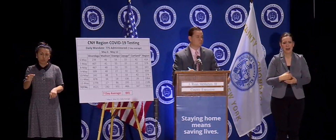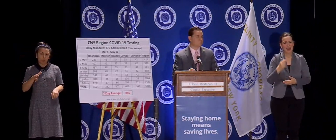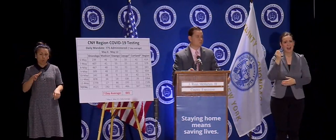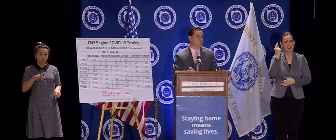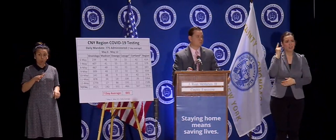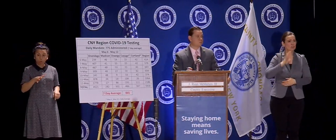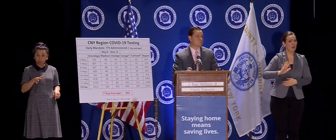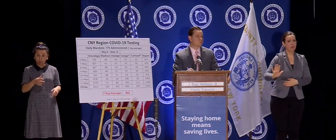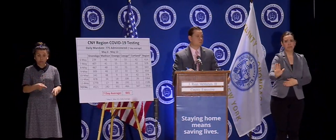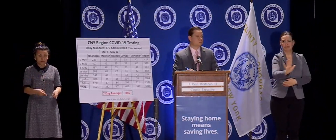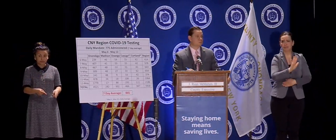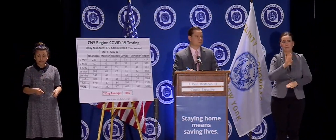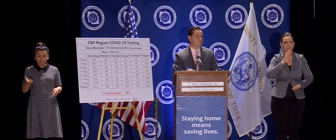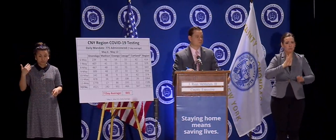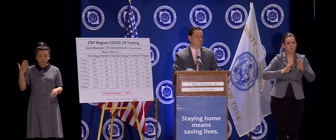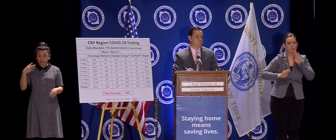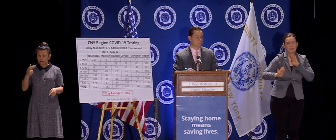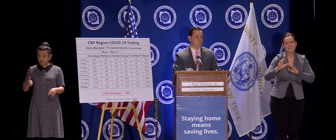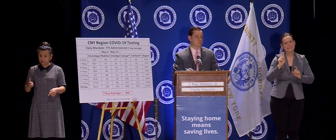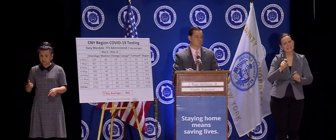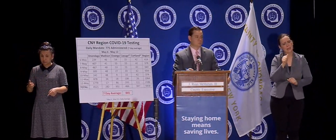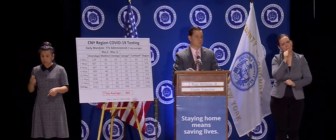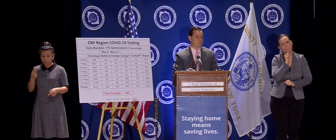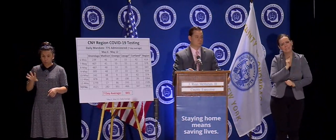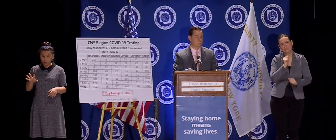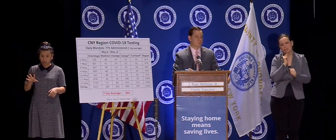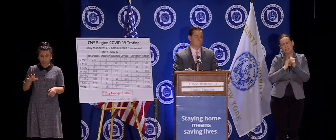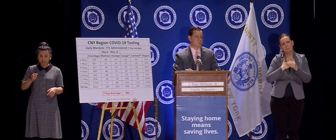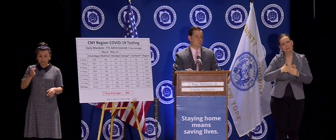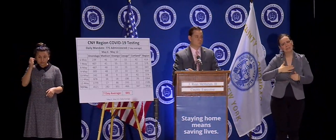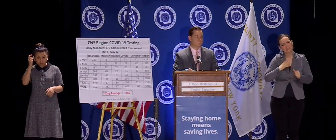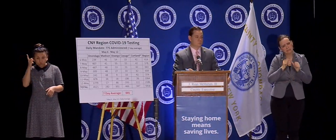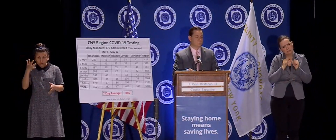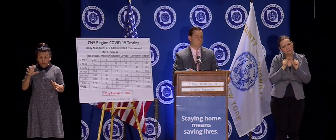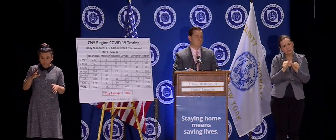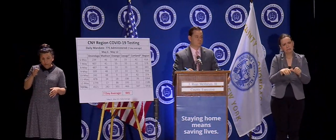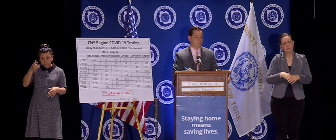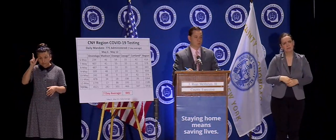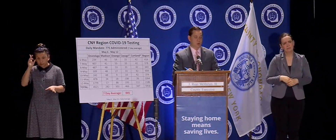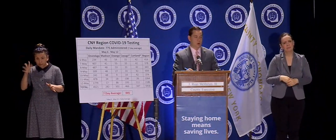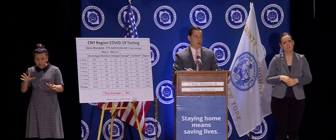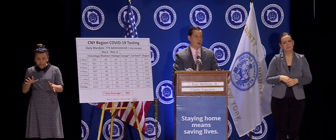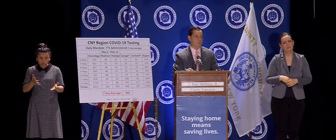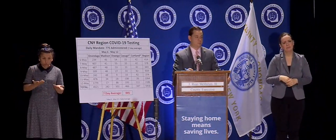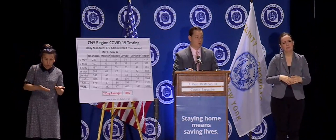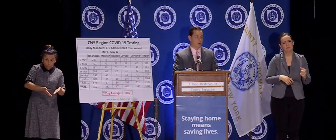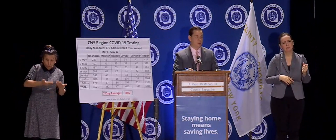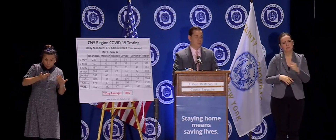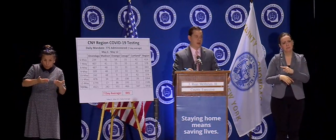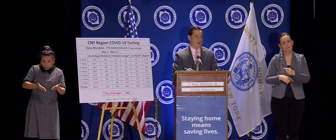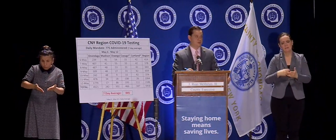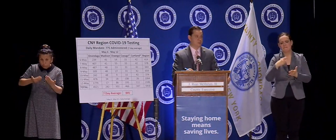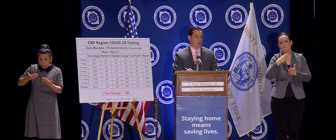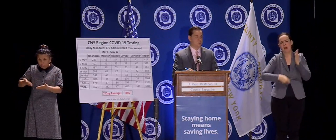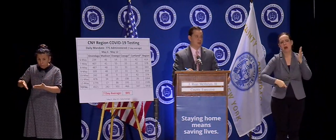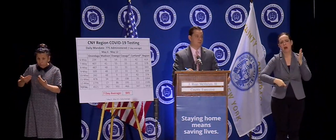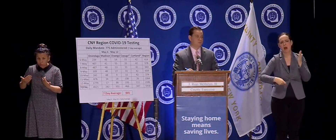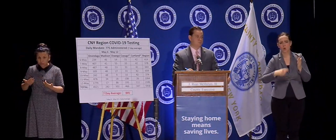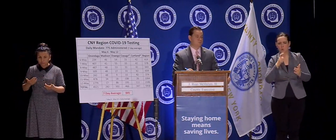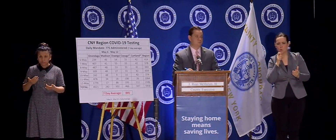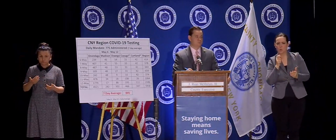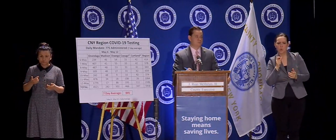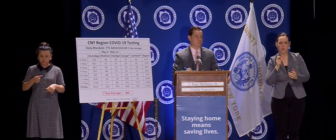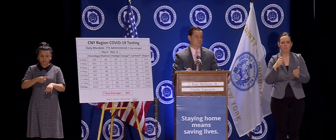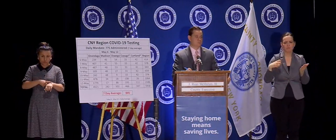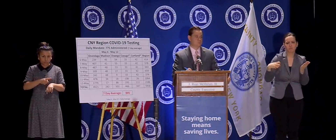So what are the fines, and what's the authority for issuing those? We don't know yet. We're waiting for guidance from New York State.